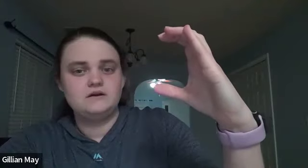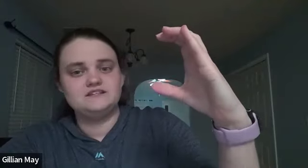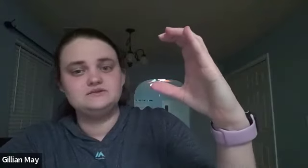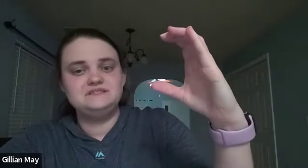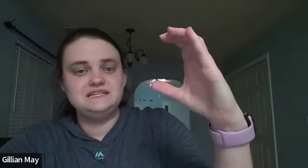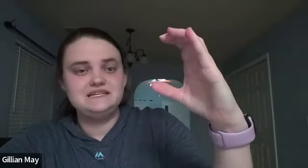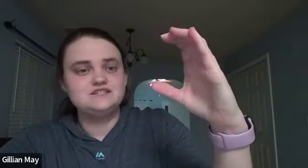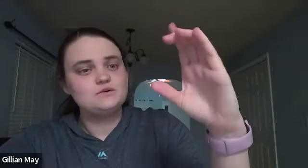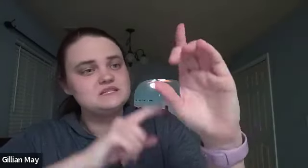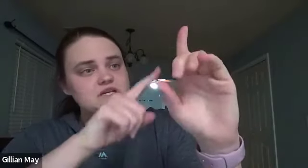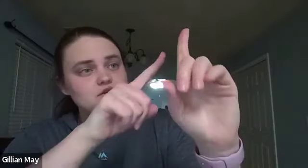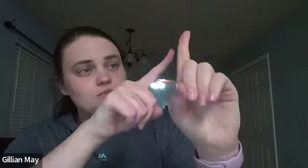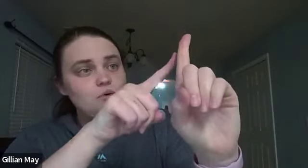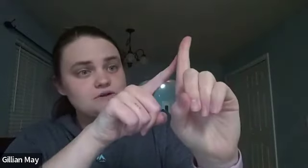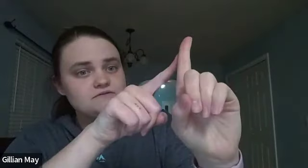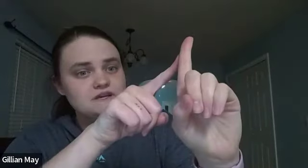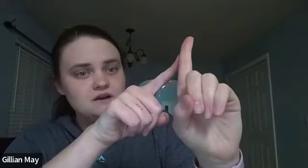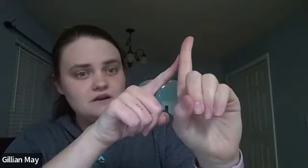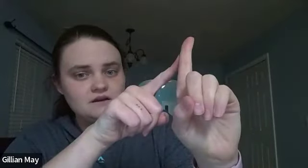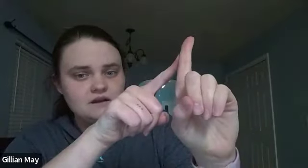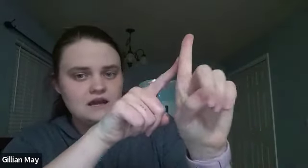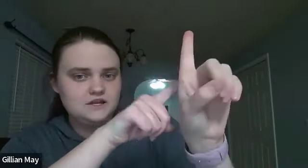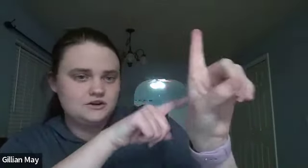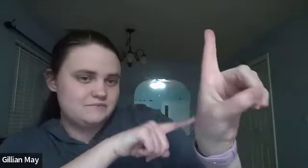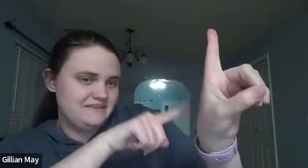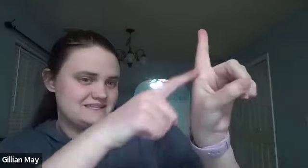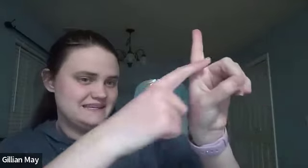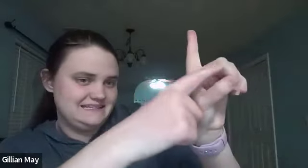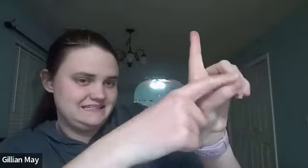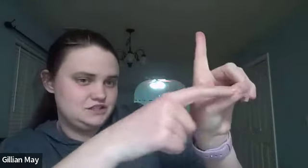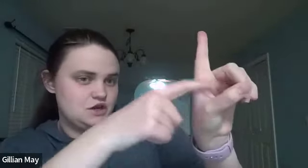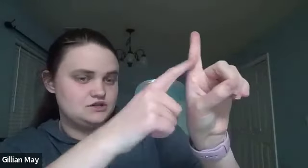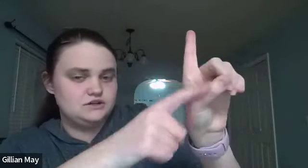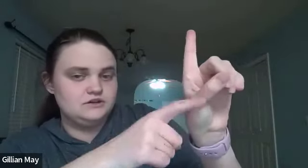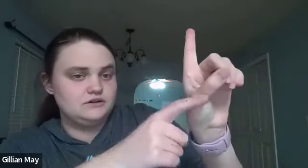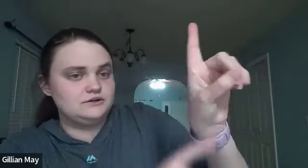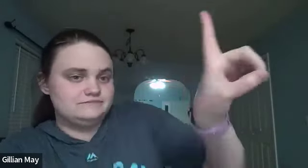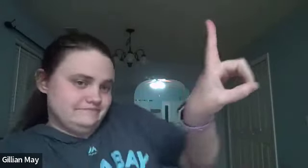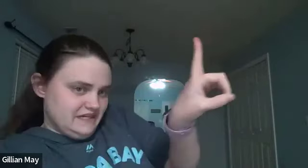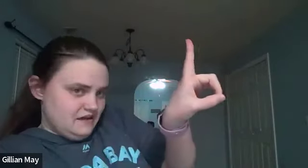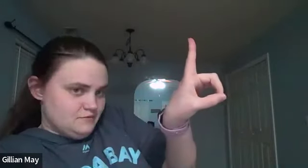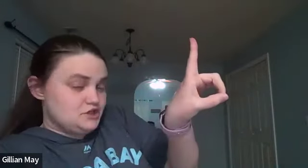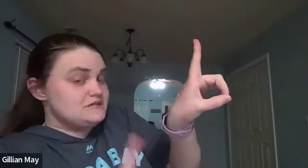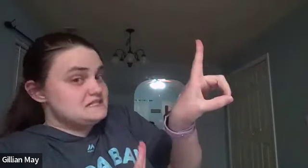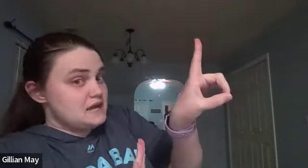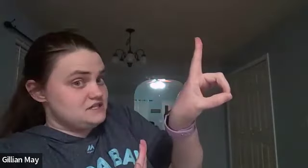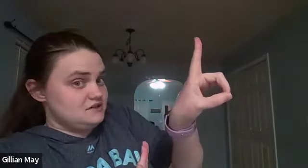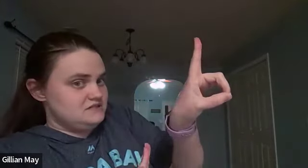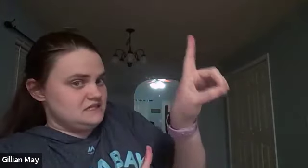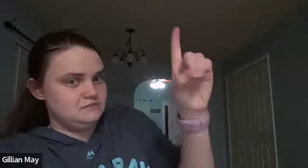Okay, so D is going to be your pointer finger, and you're going to make this like circular, like I'm going to turn it sideways so you see,